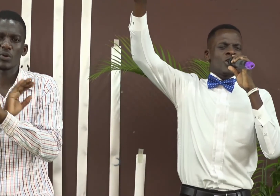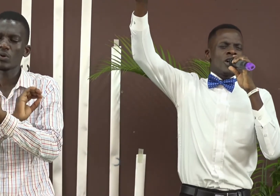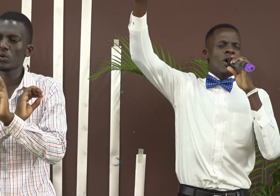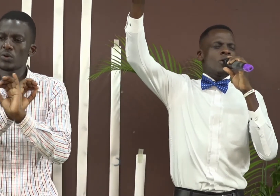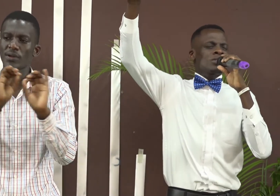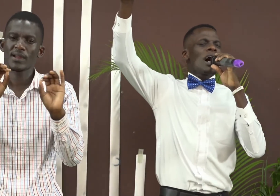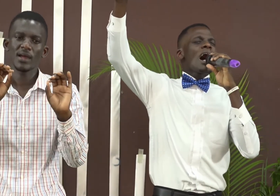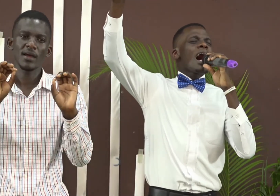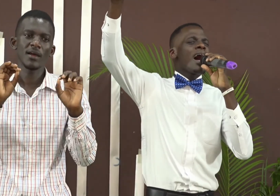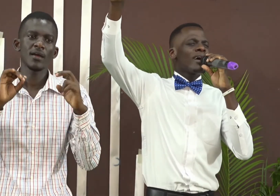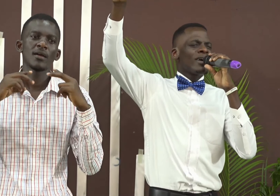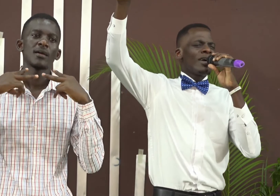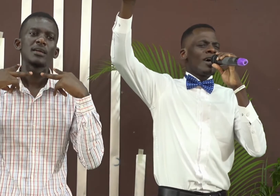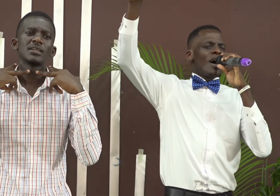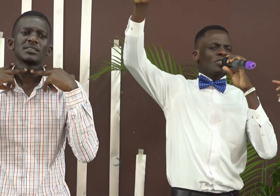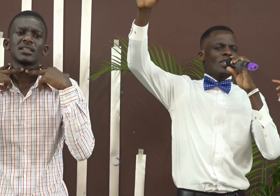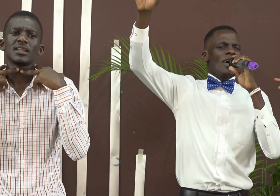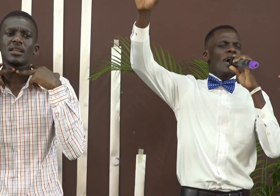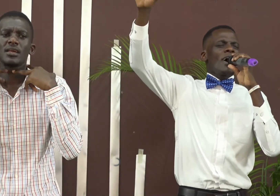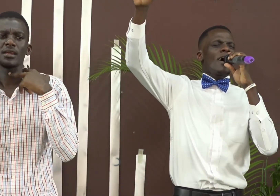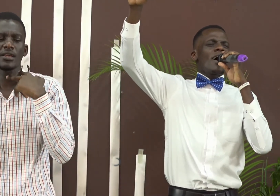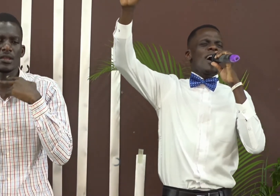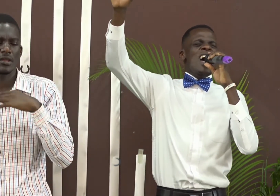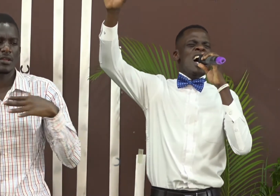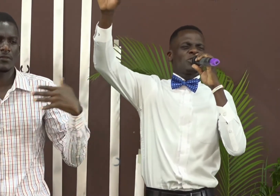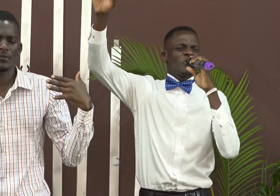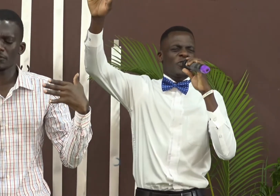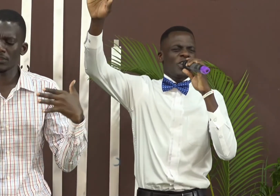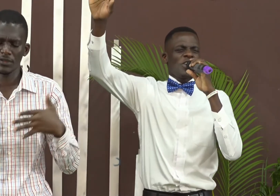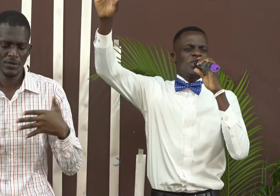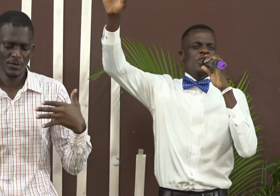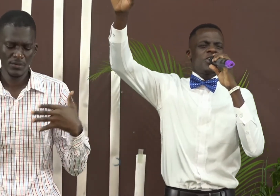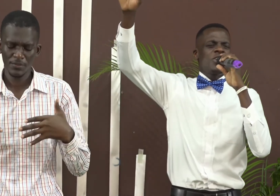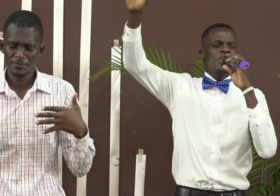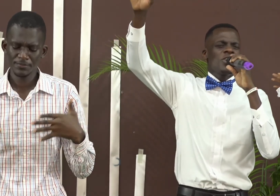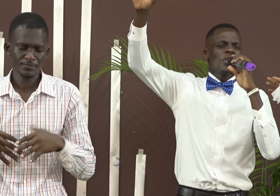I'm no longer a slave to